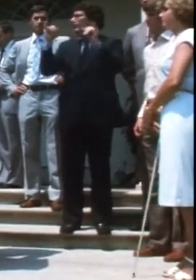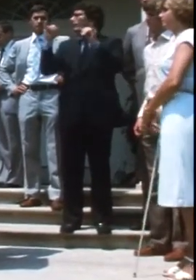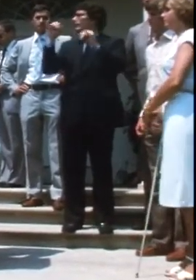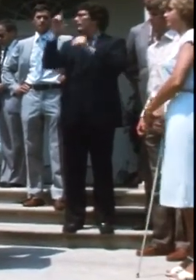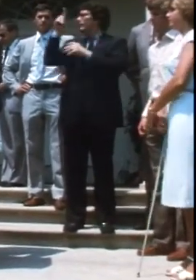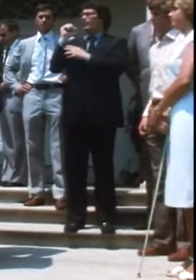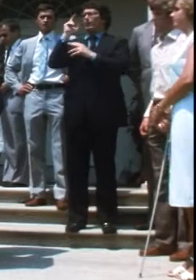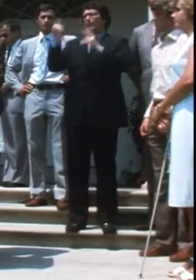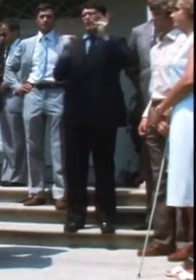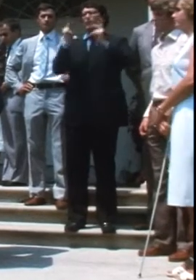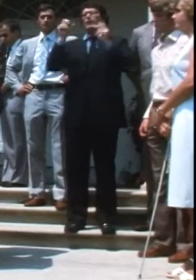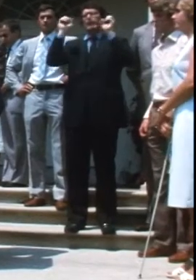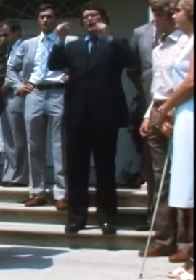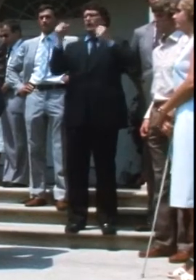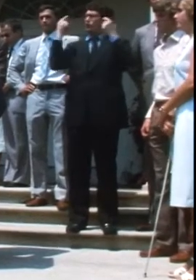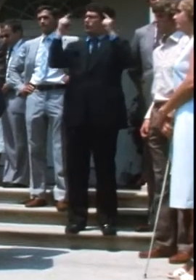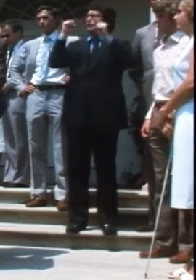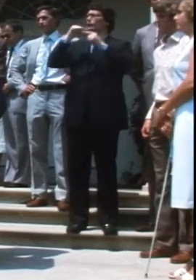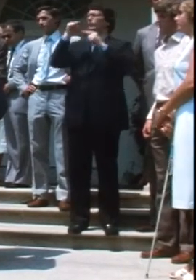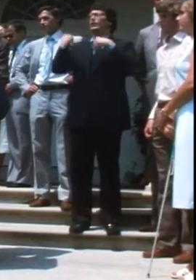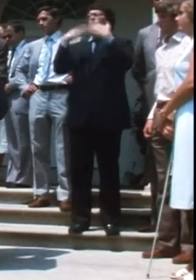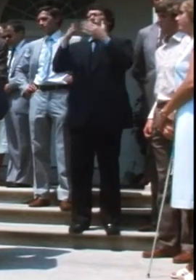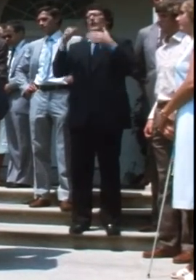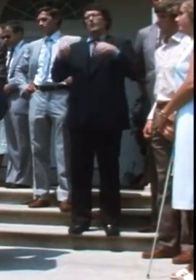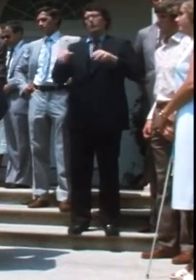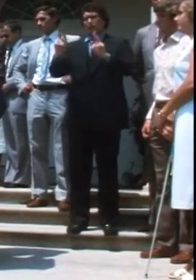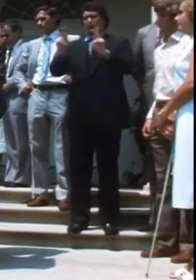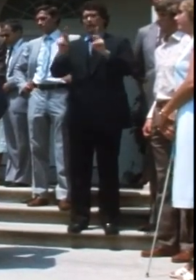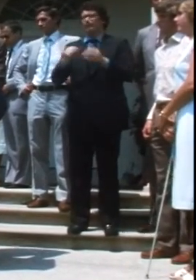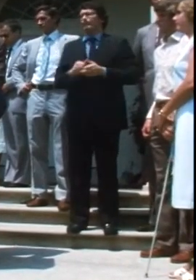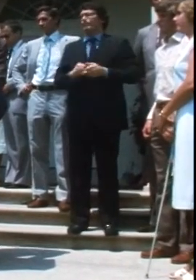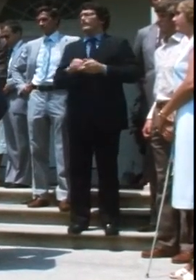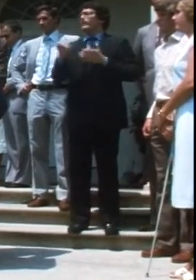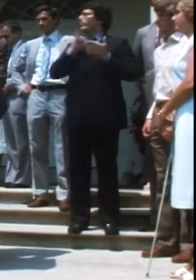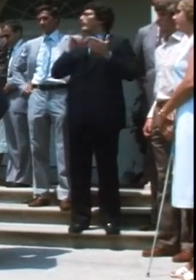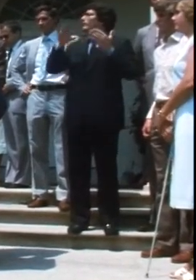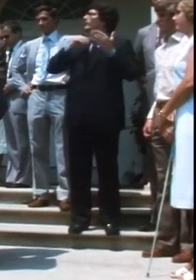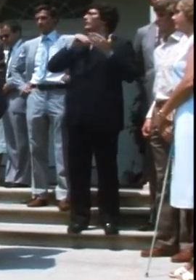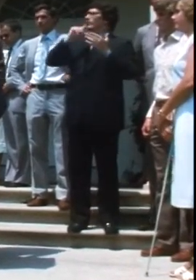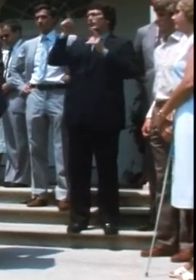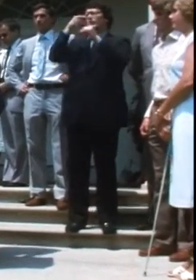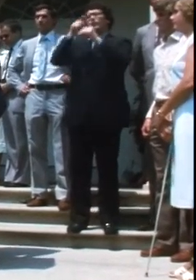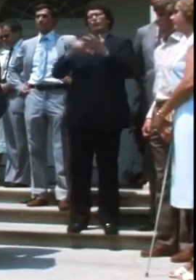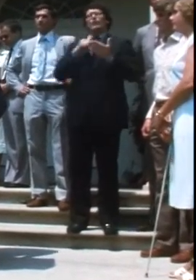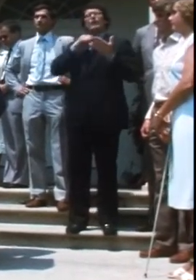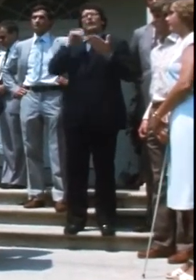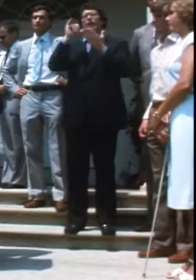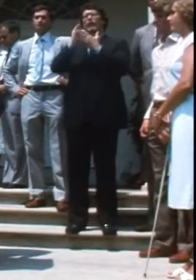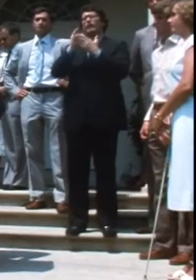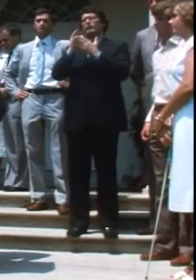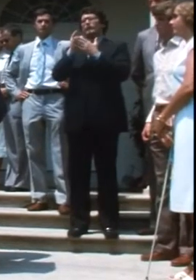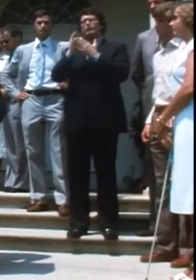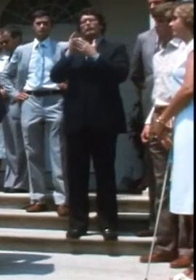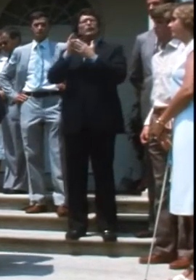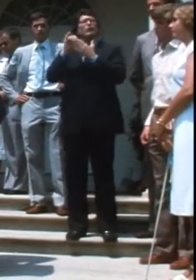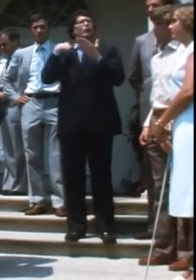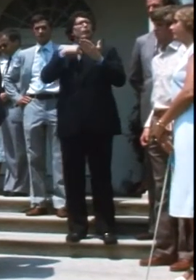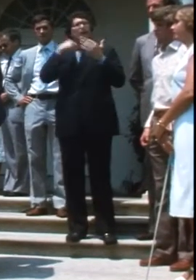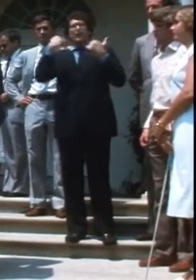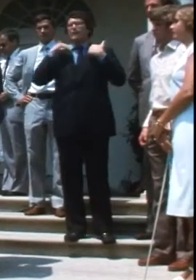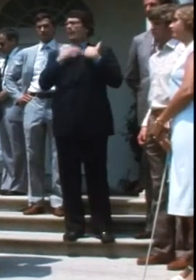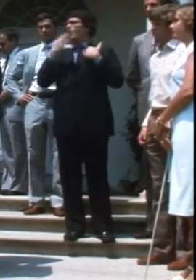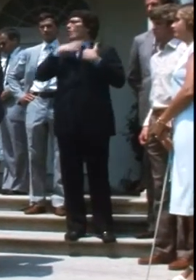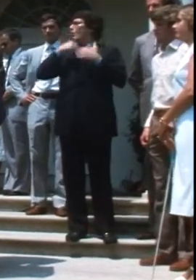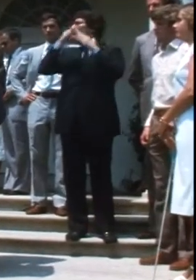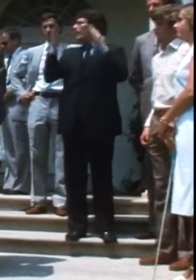independence disabled people can achieve when given the opportunity. I take particular pride in the fact that we have on